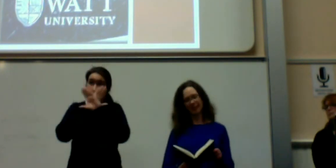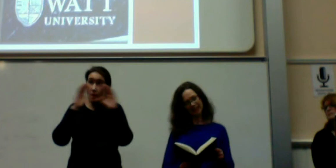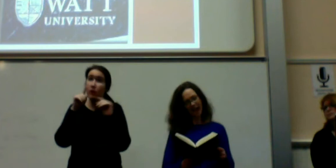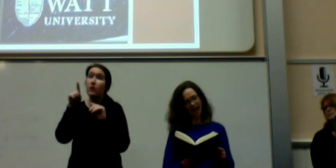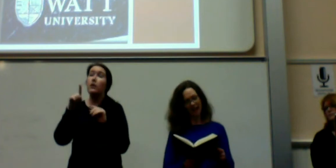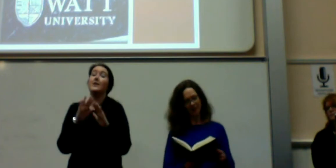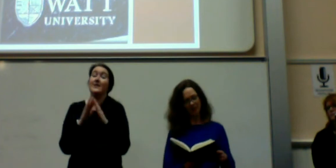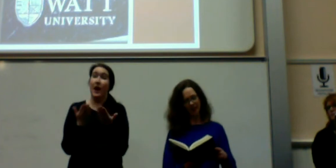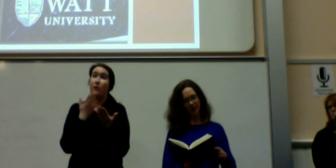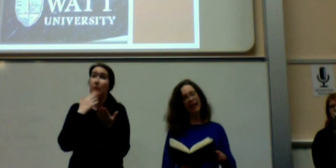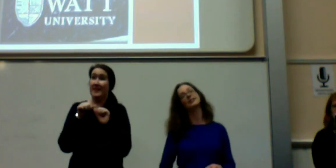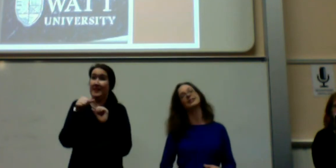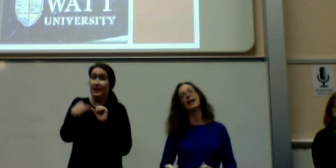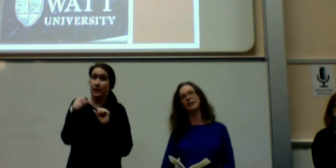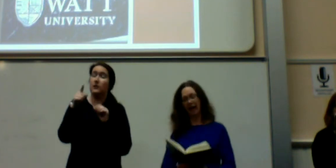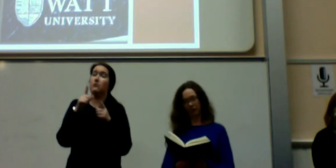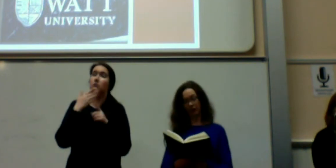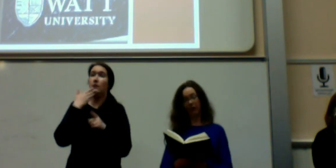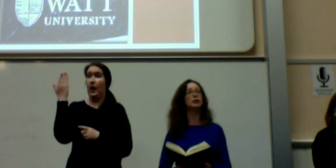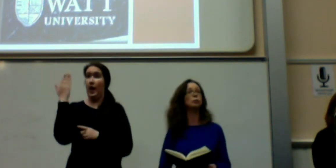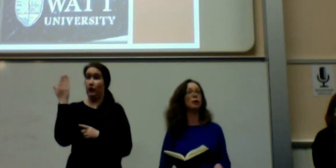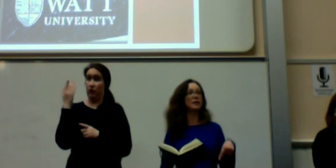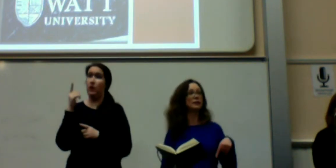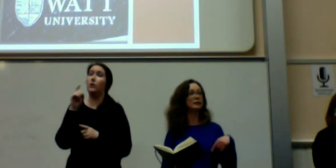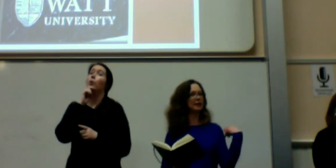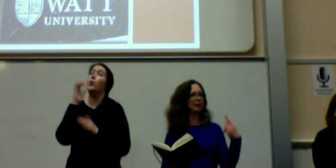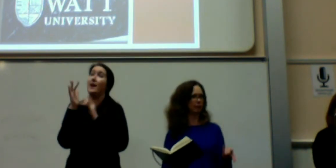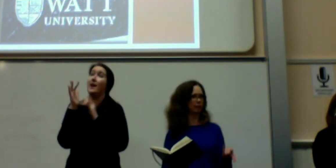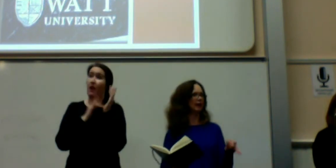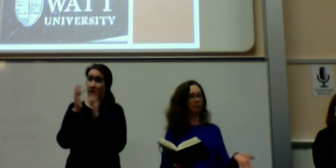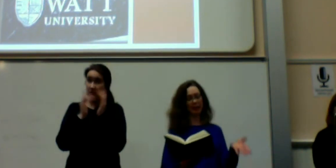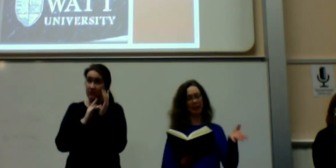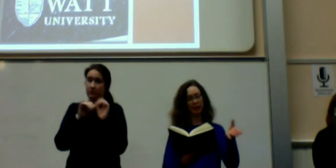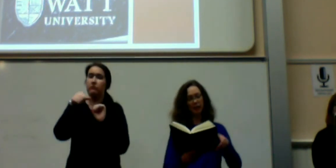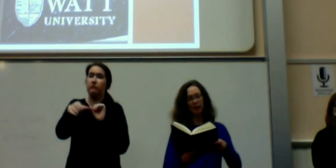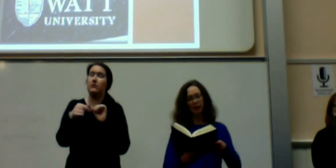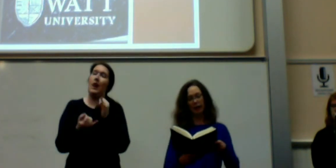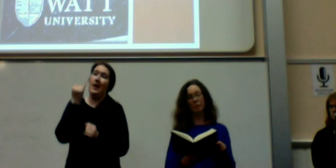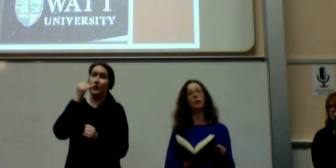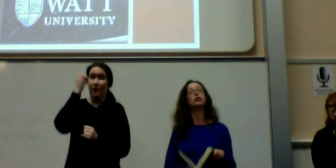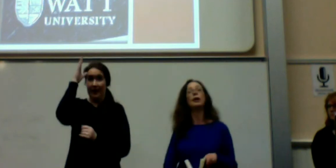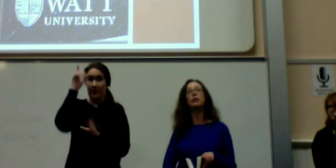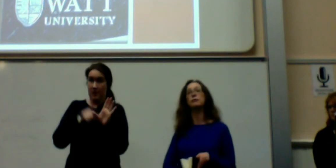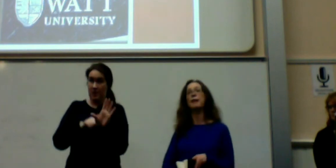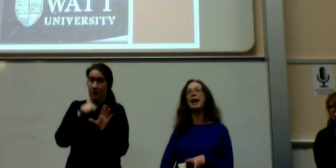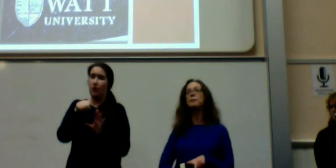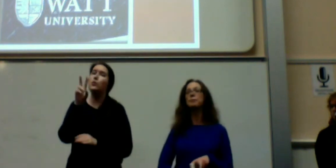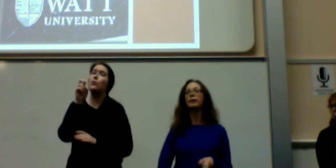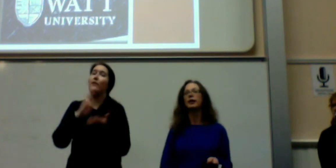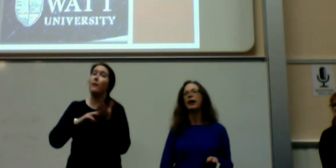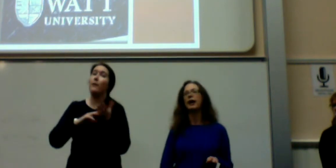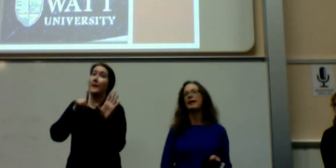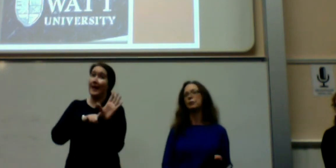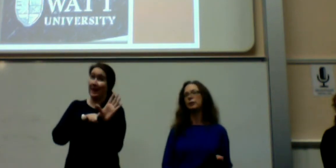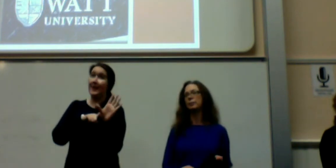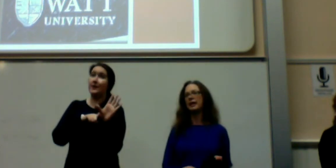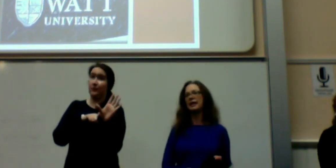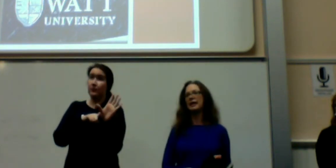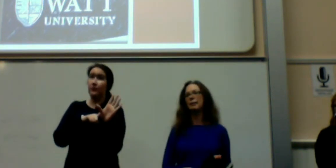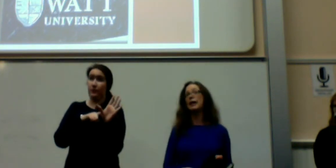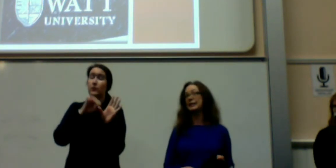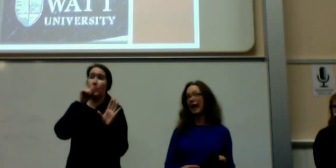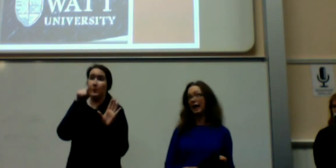diary, the next EdSign lecture, the last one of this academic year, will be on the 12th of May, and that will